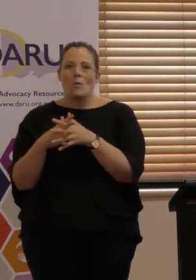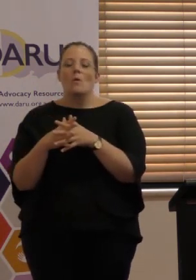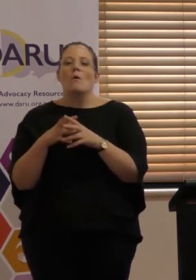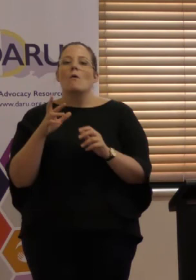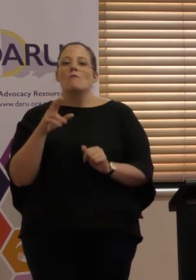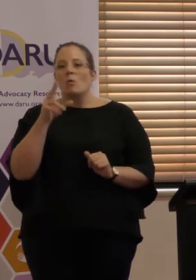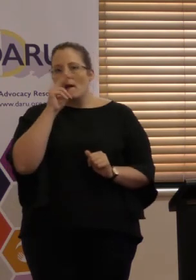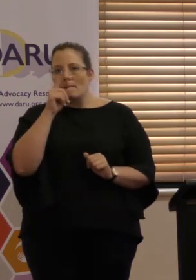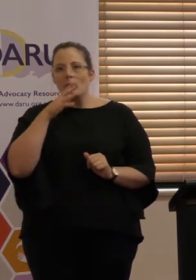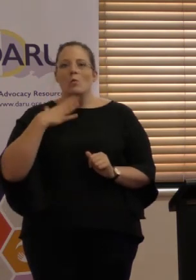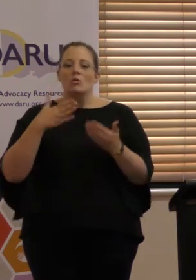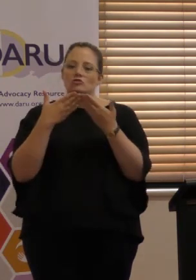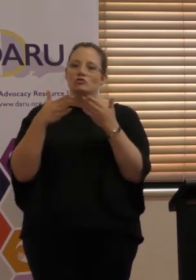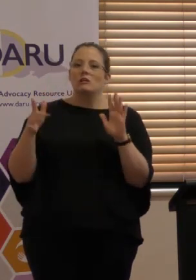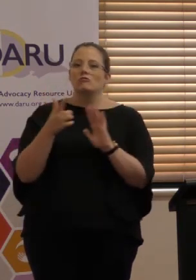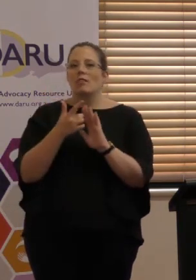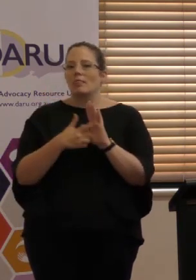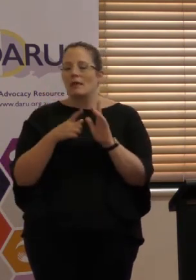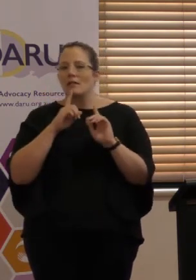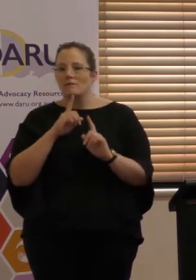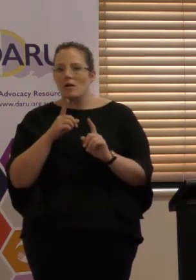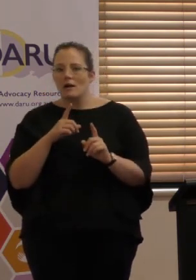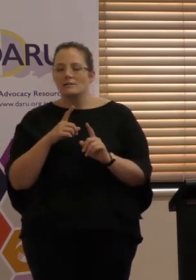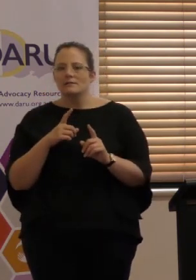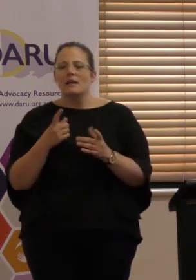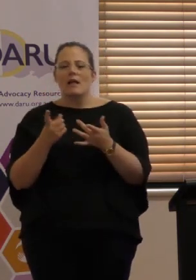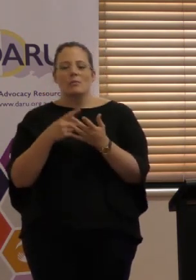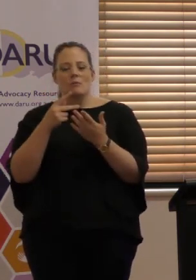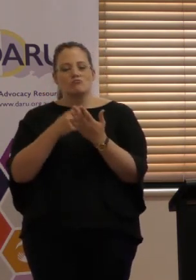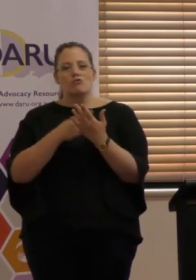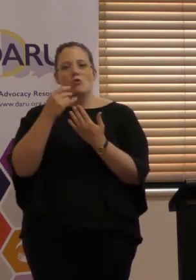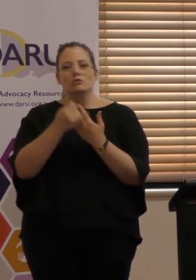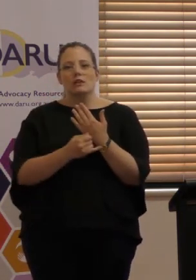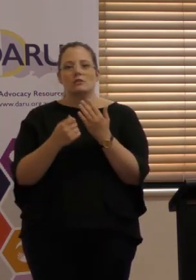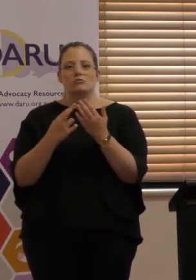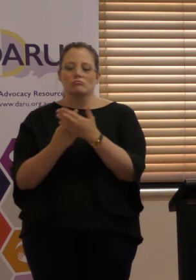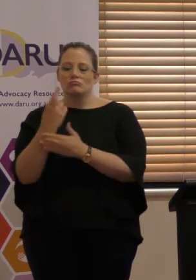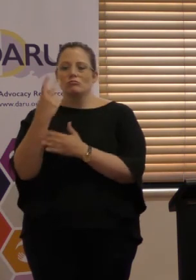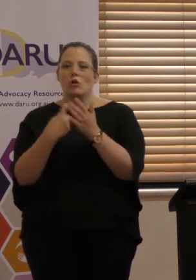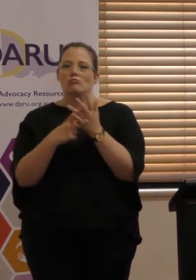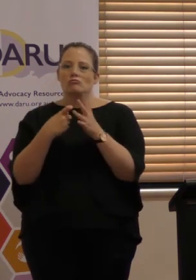more generally. And there's also Project Rocket, who do a lot of work with